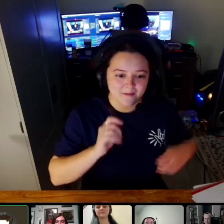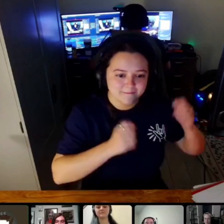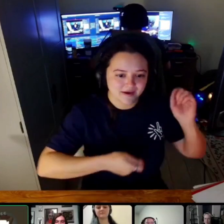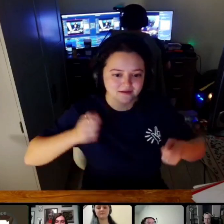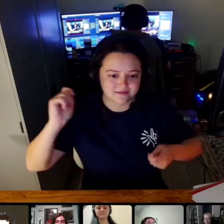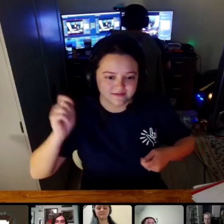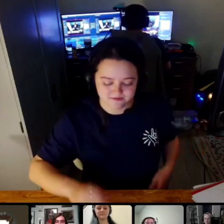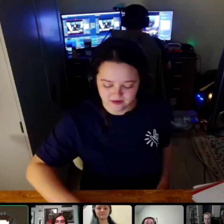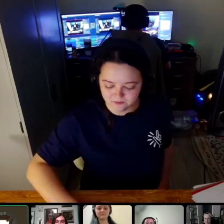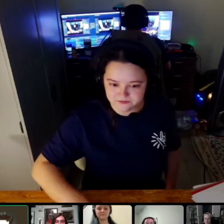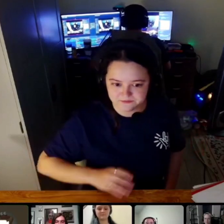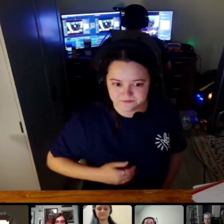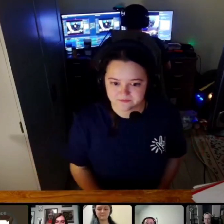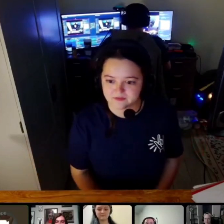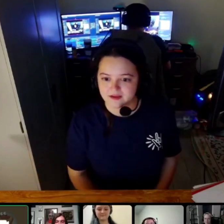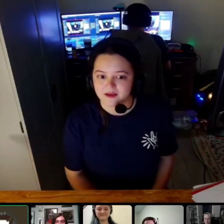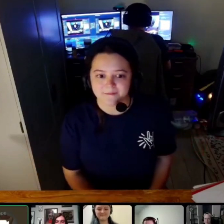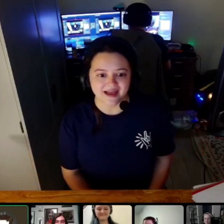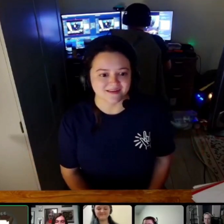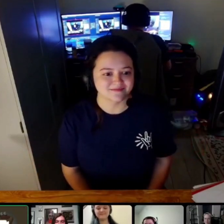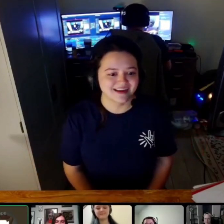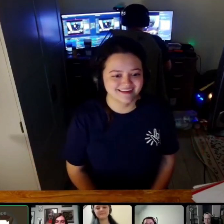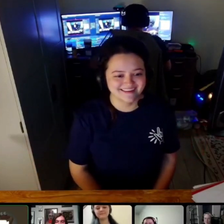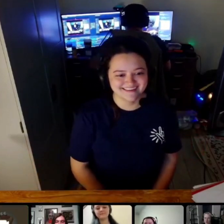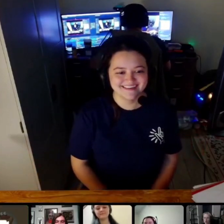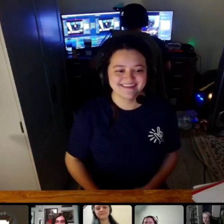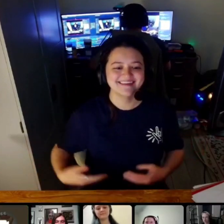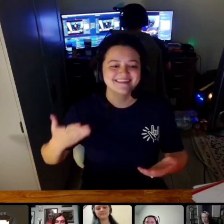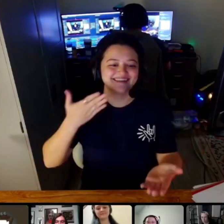But anyways, bad.